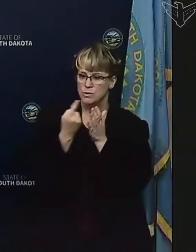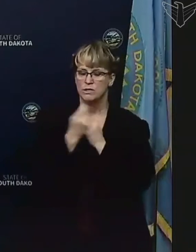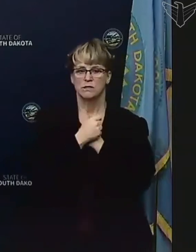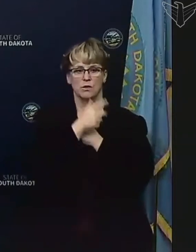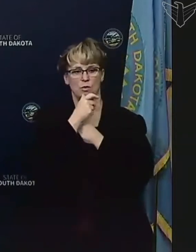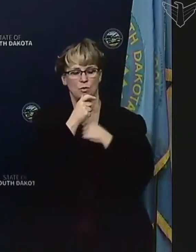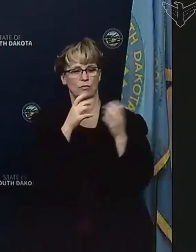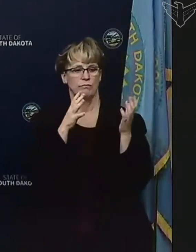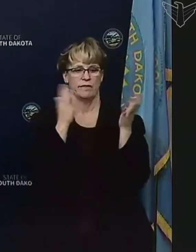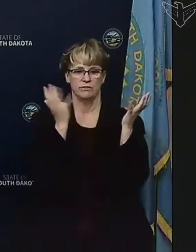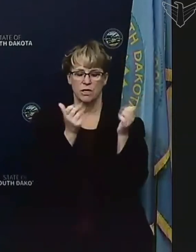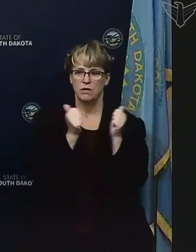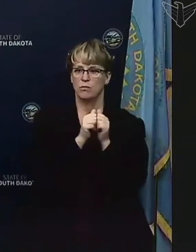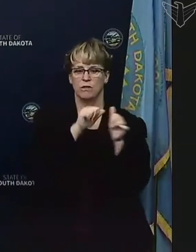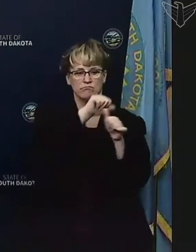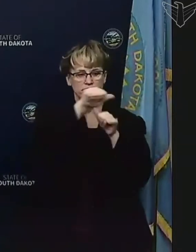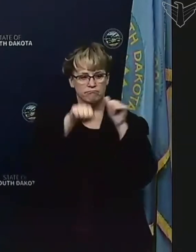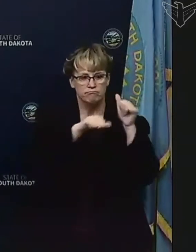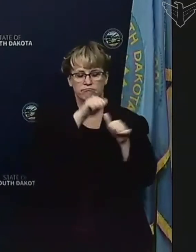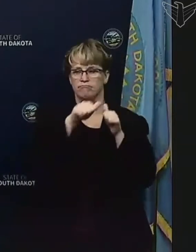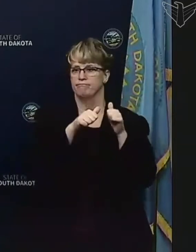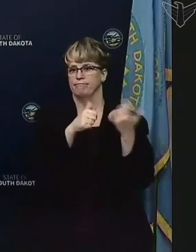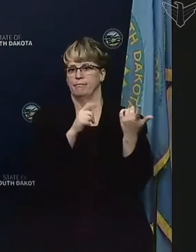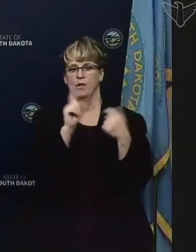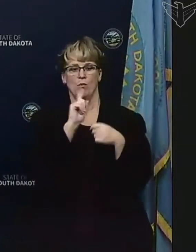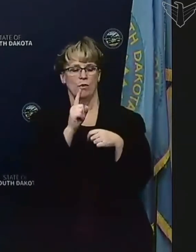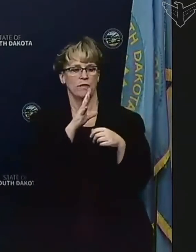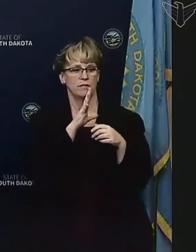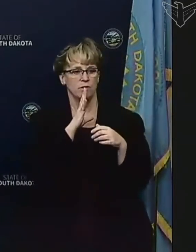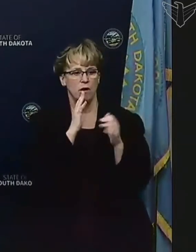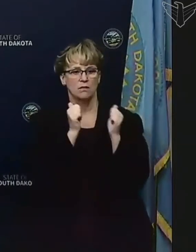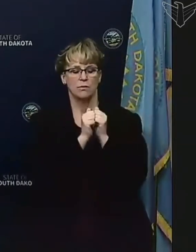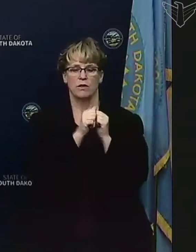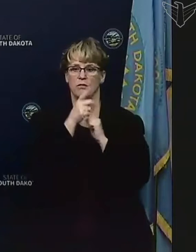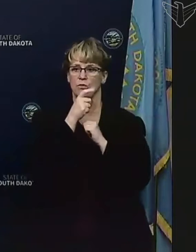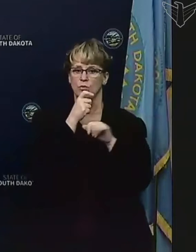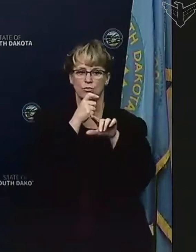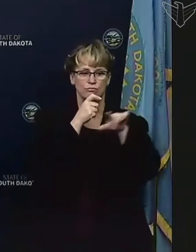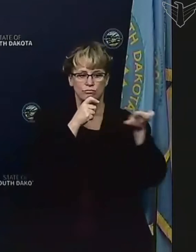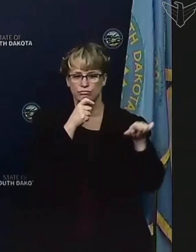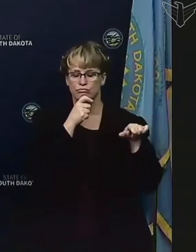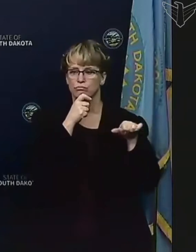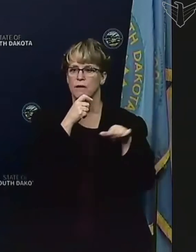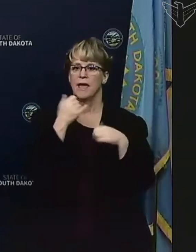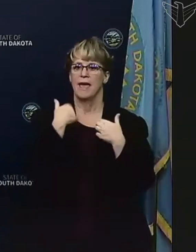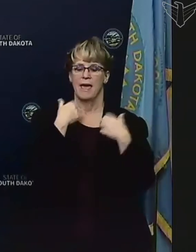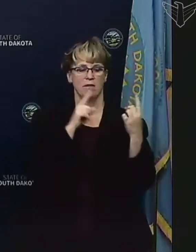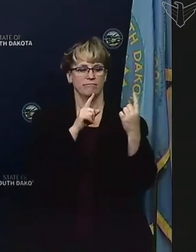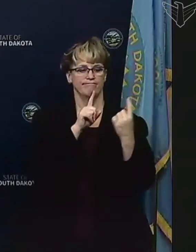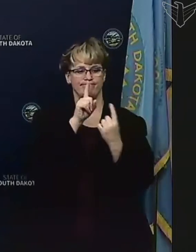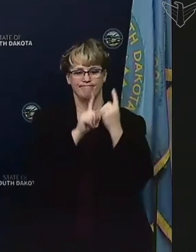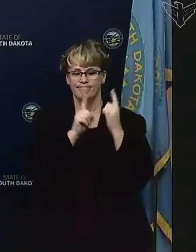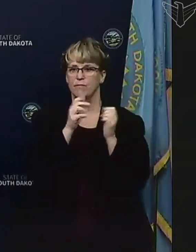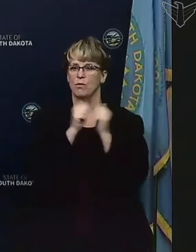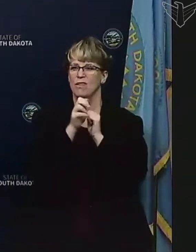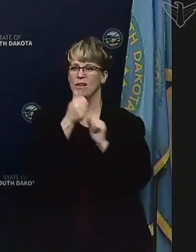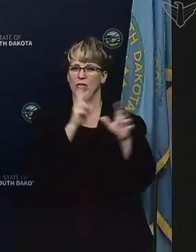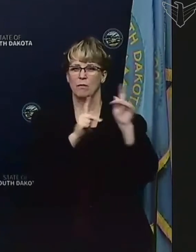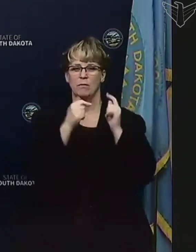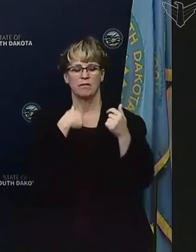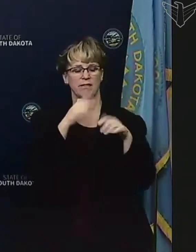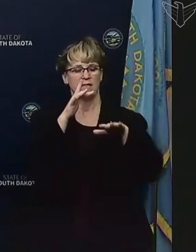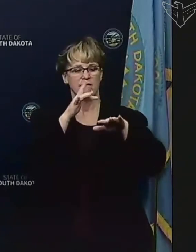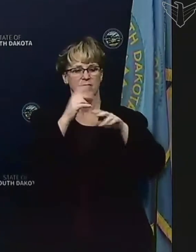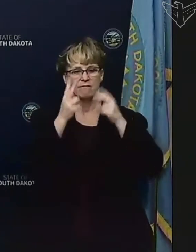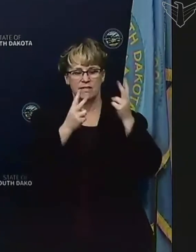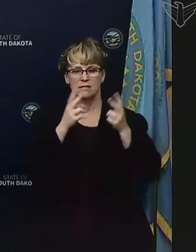have encountered, every name that of a person they've talked to and have been in close contact with, and places that they have